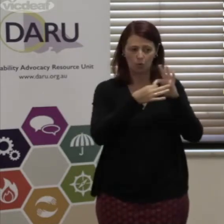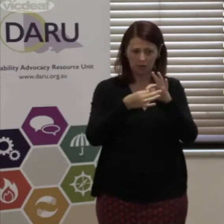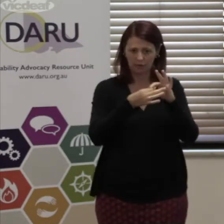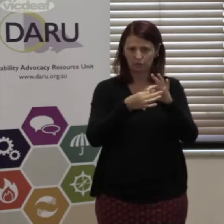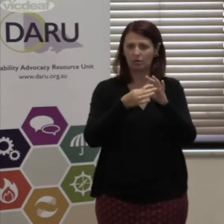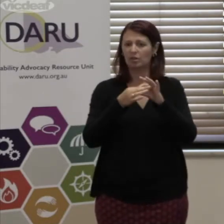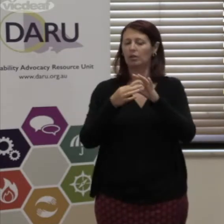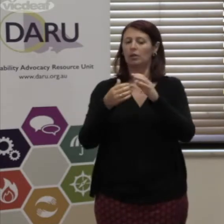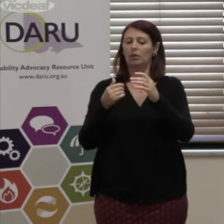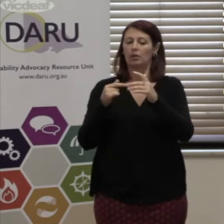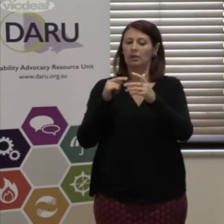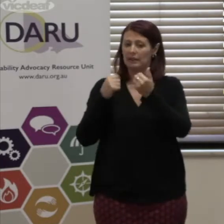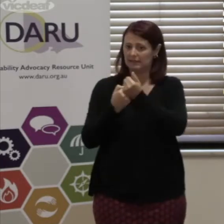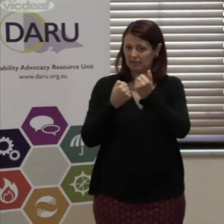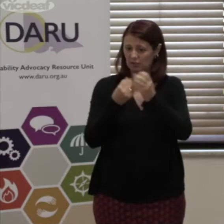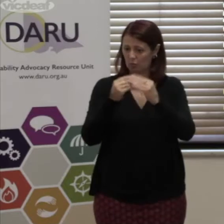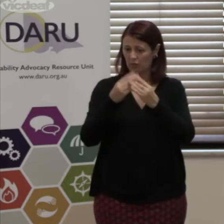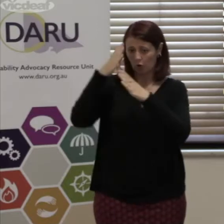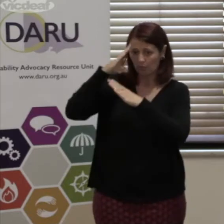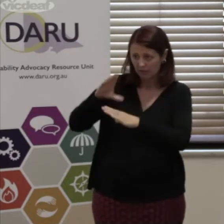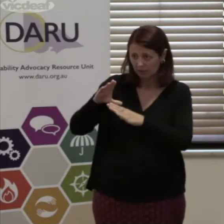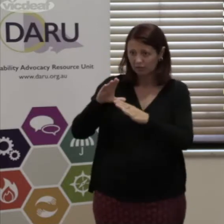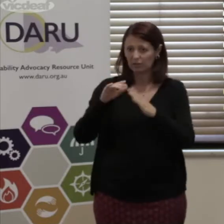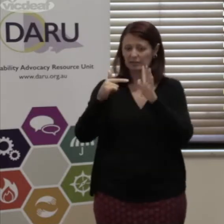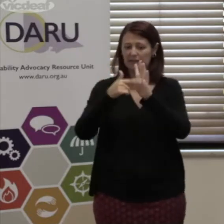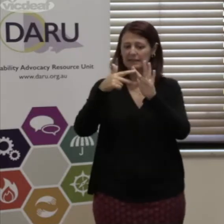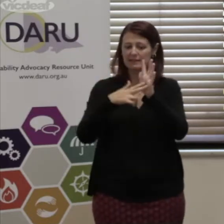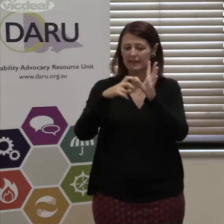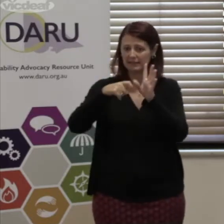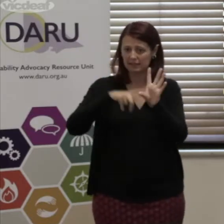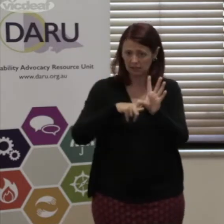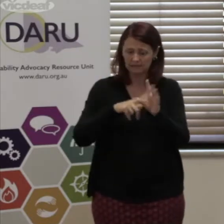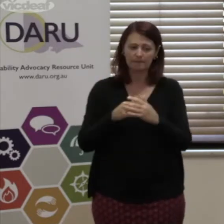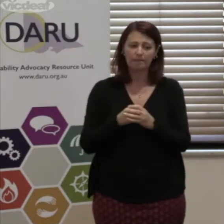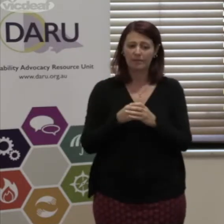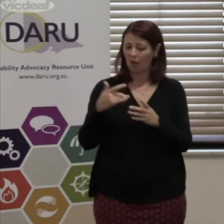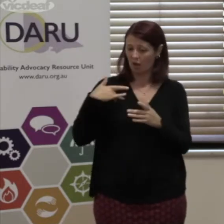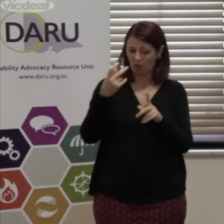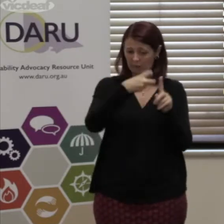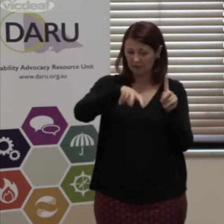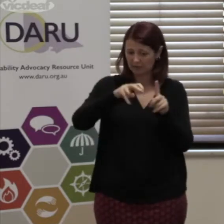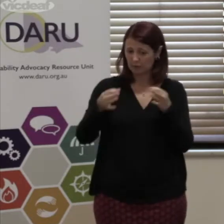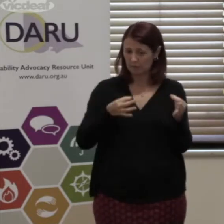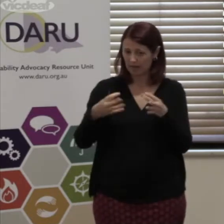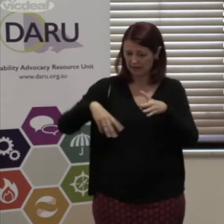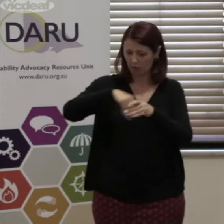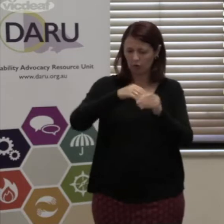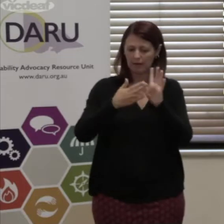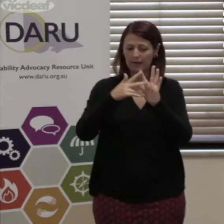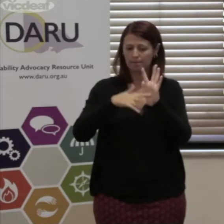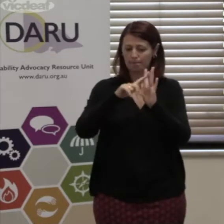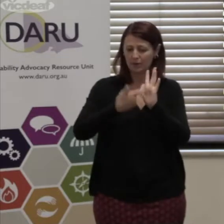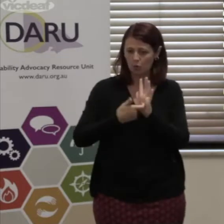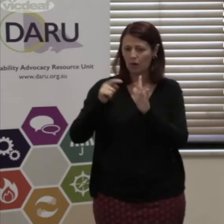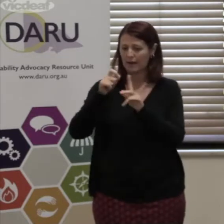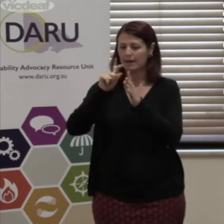of supports, assistance with accommodation and tenancy obligations, life transition planning, including mentoring, peer